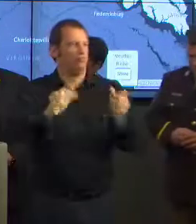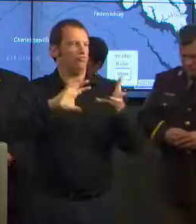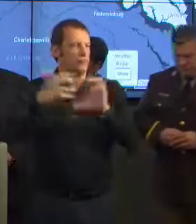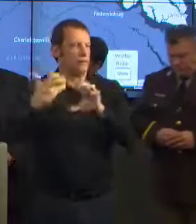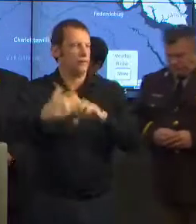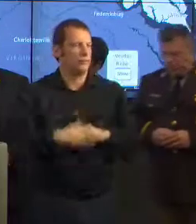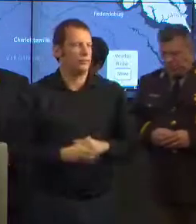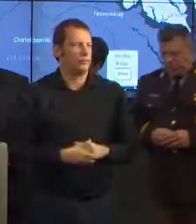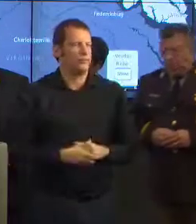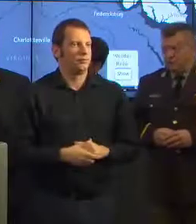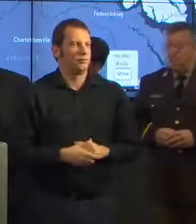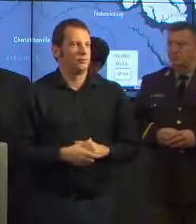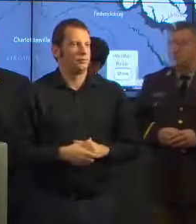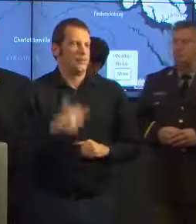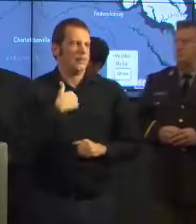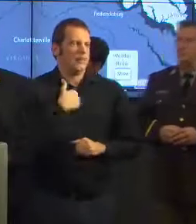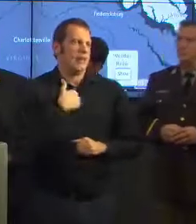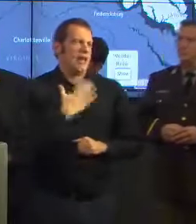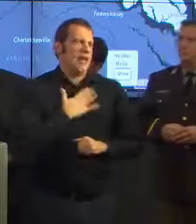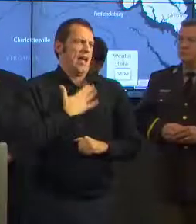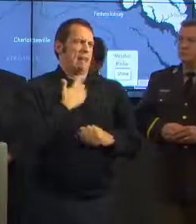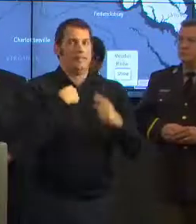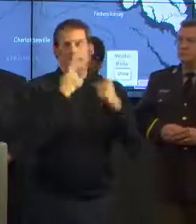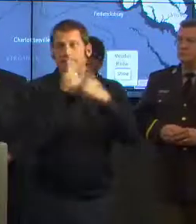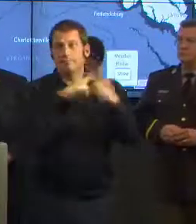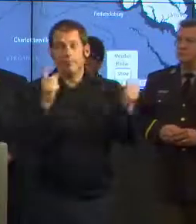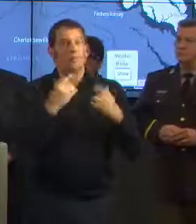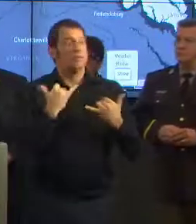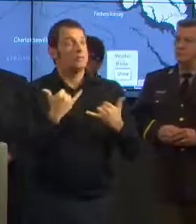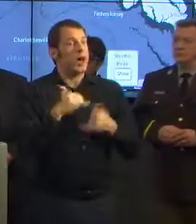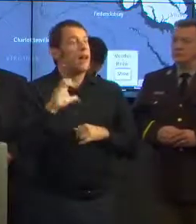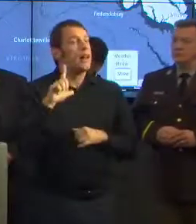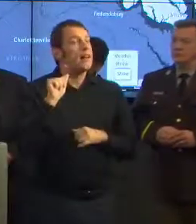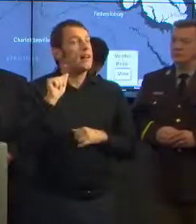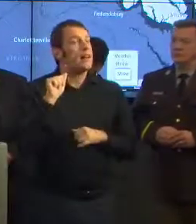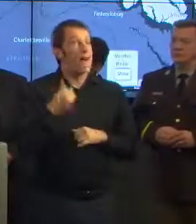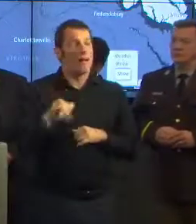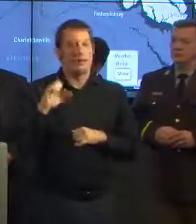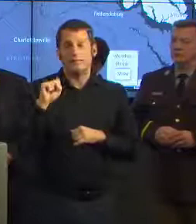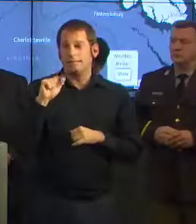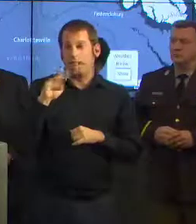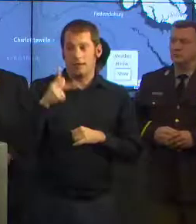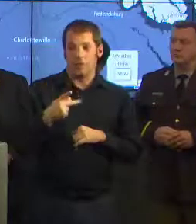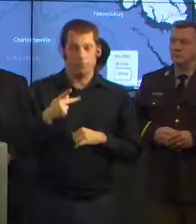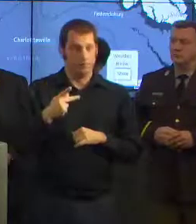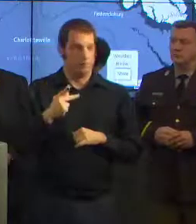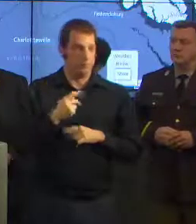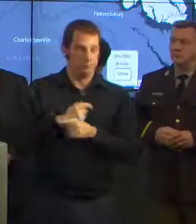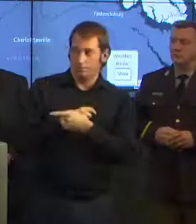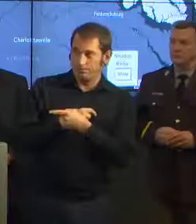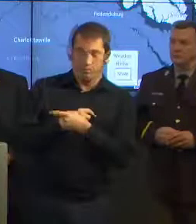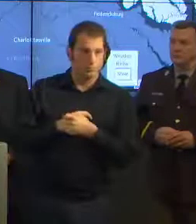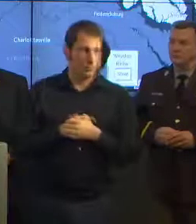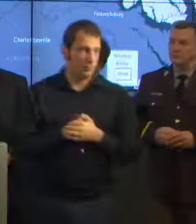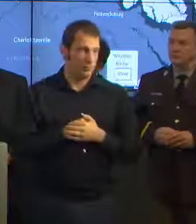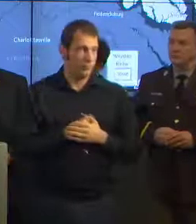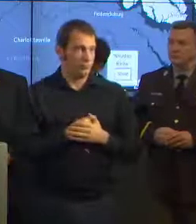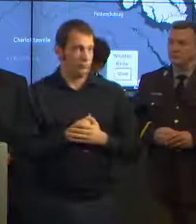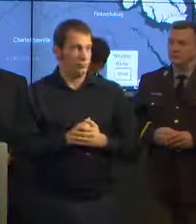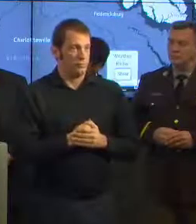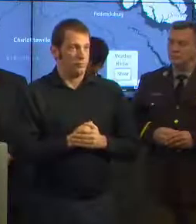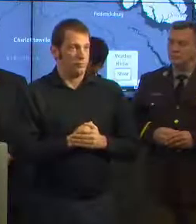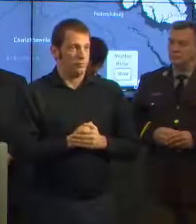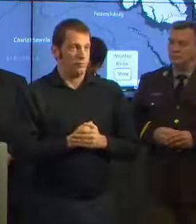Stamp, our right here behind me, will lead this accelerated state and local